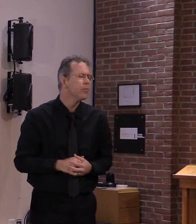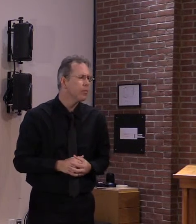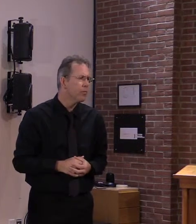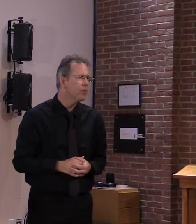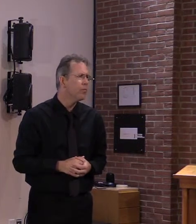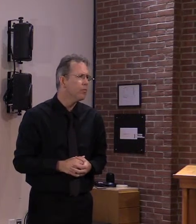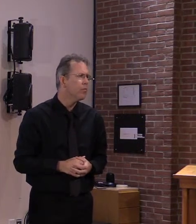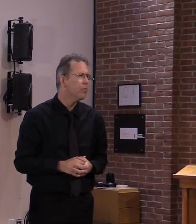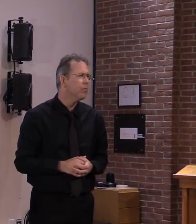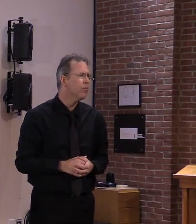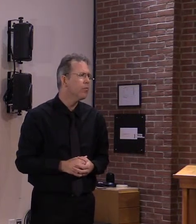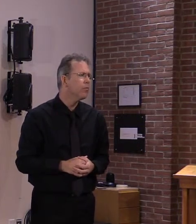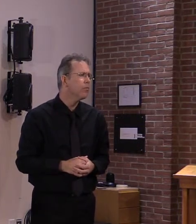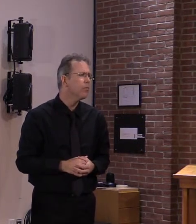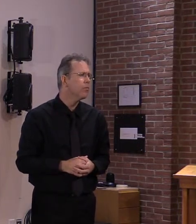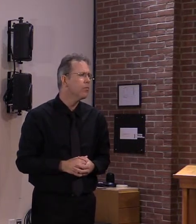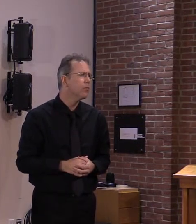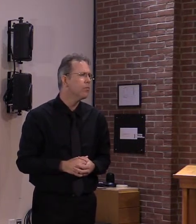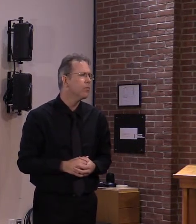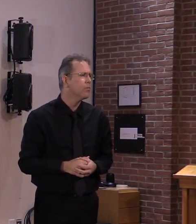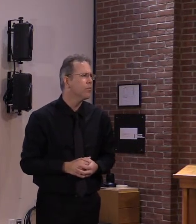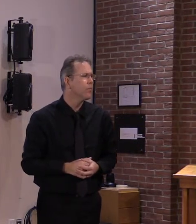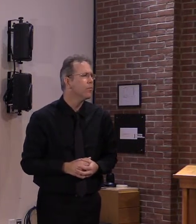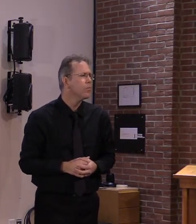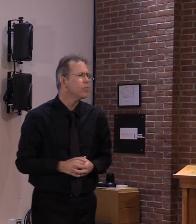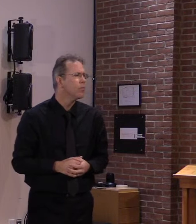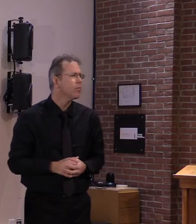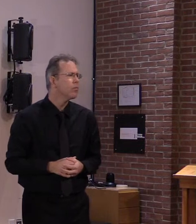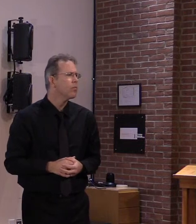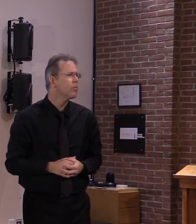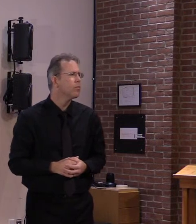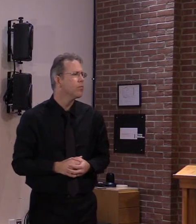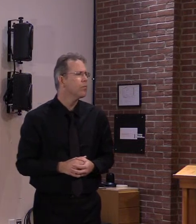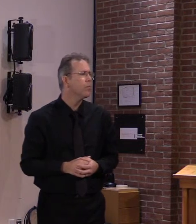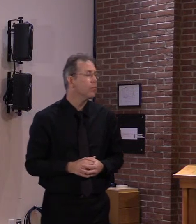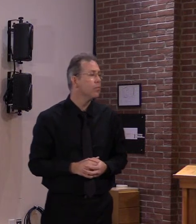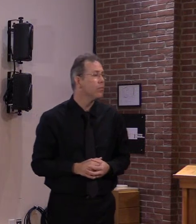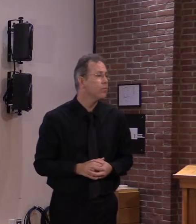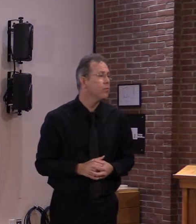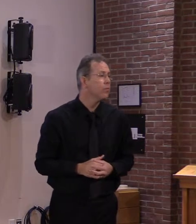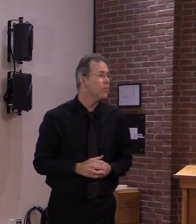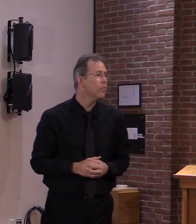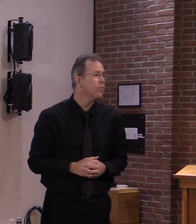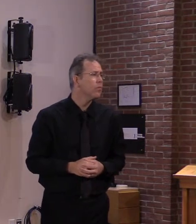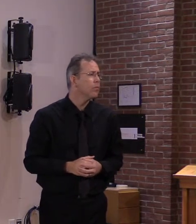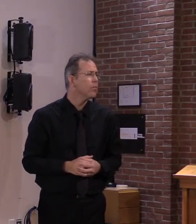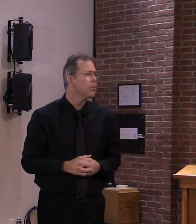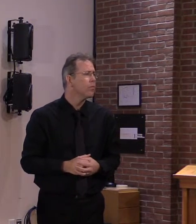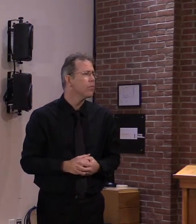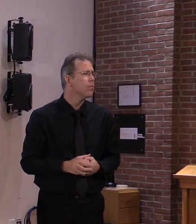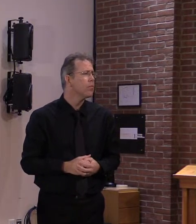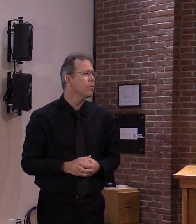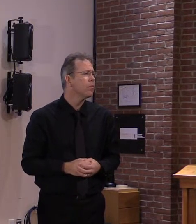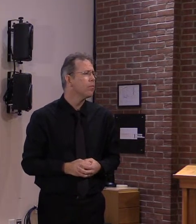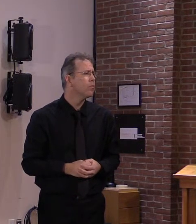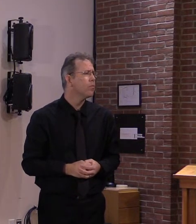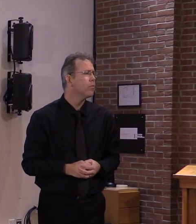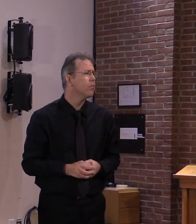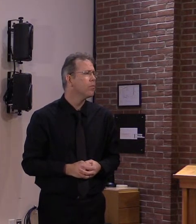because this spans a number of administrations over the last 20 years, to be accurate, where funding